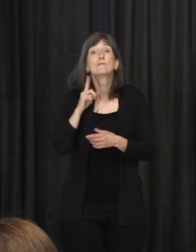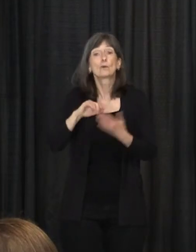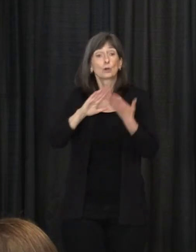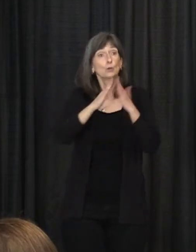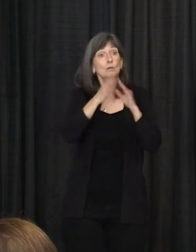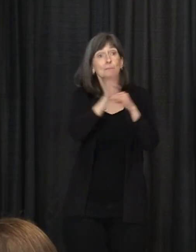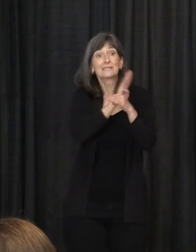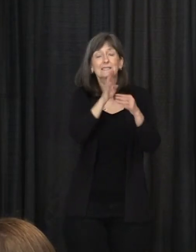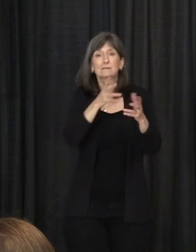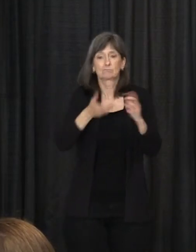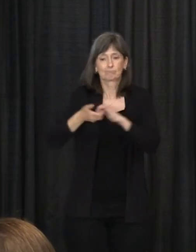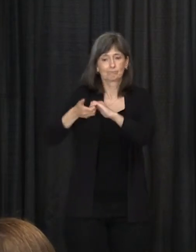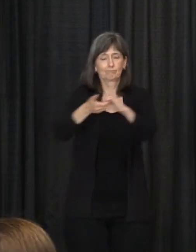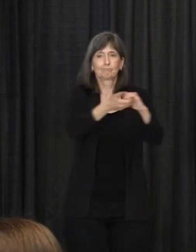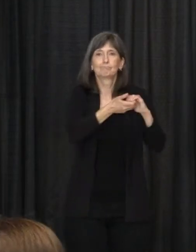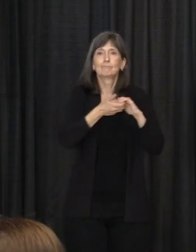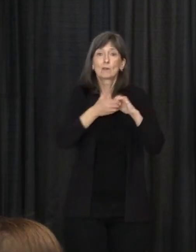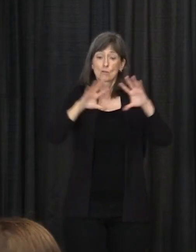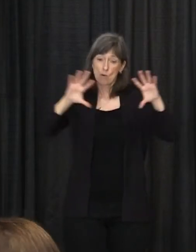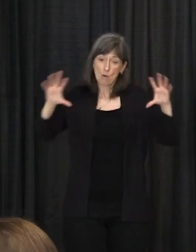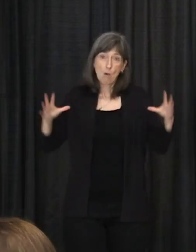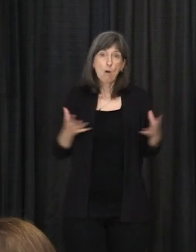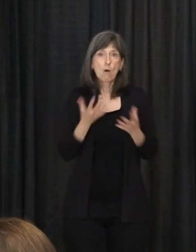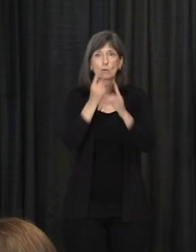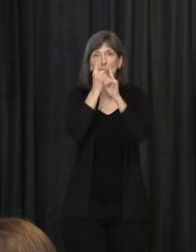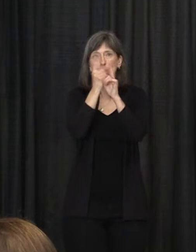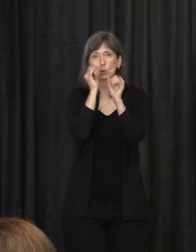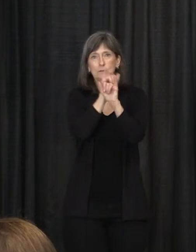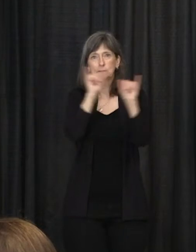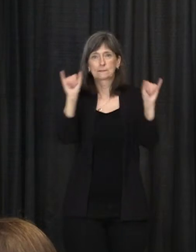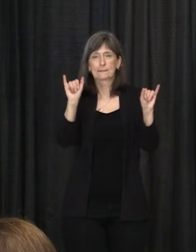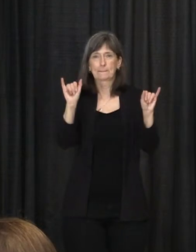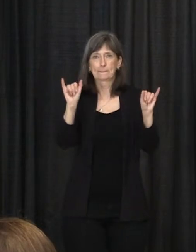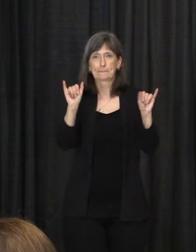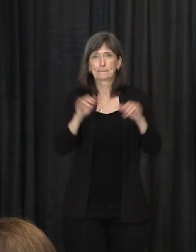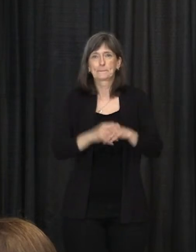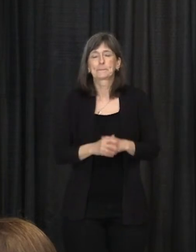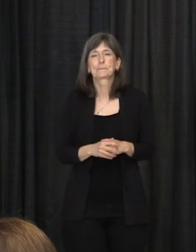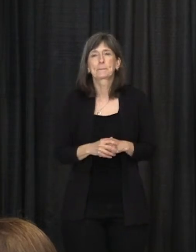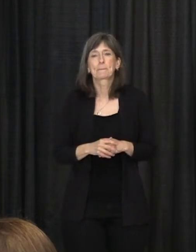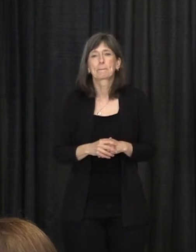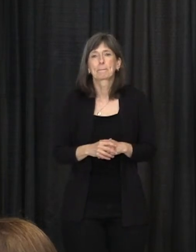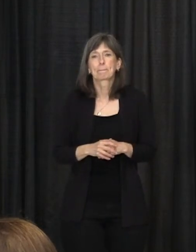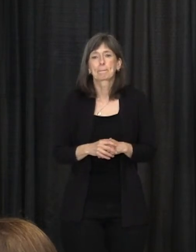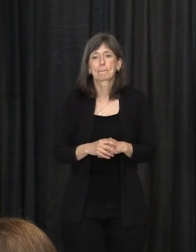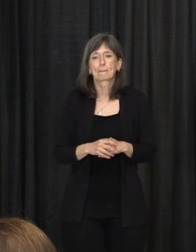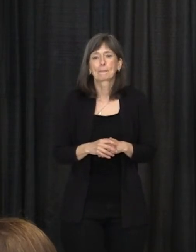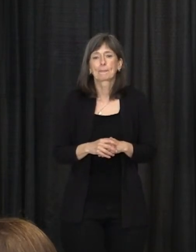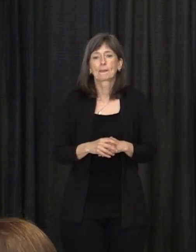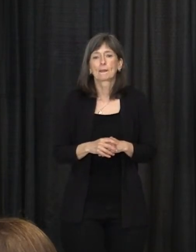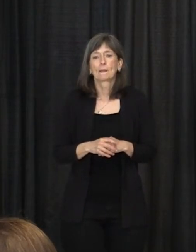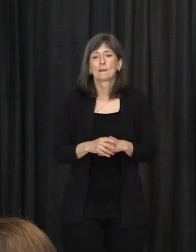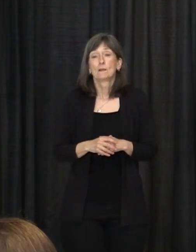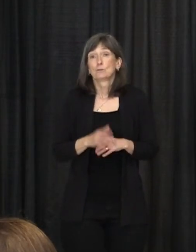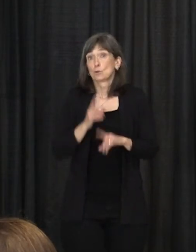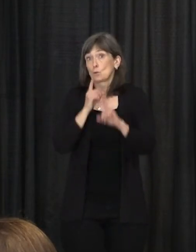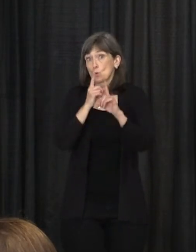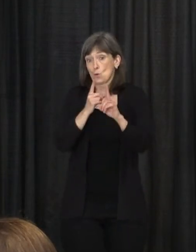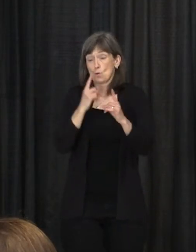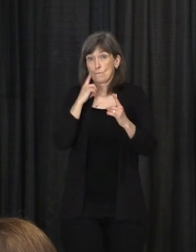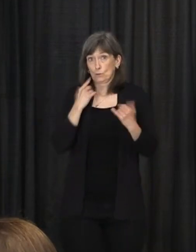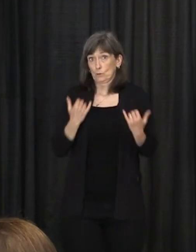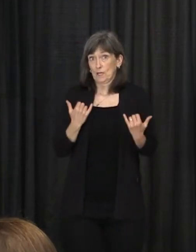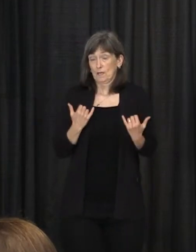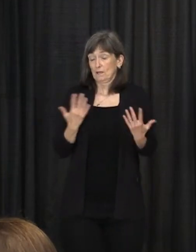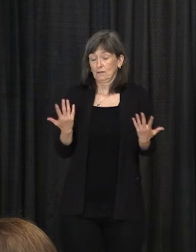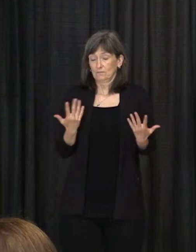vision. It is a common vision which we must share with our neighbor. So, to accomplish that, today's highlight,